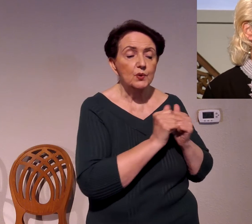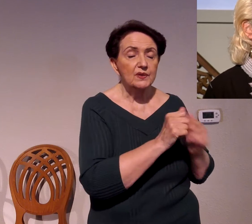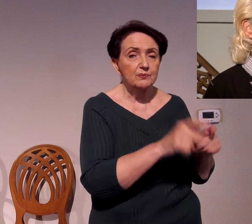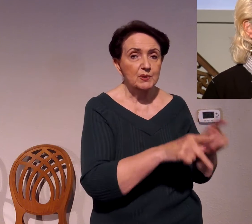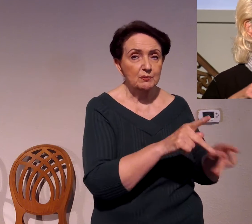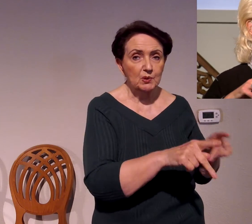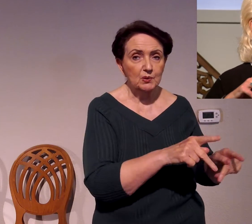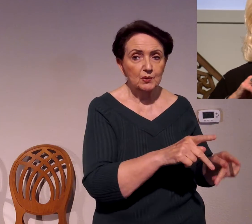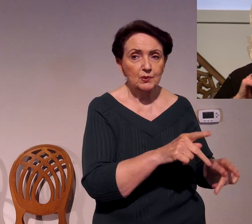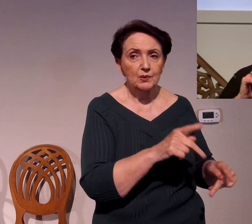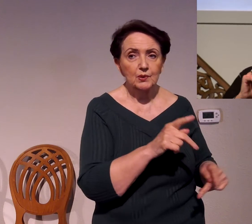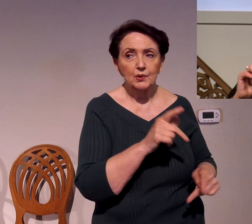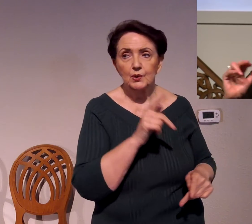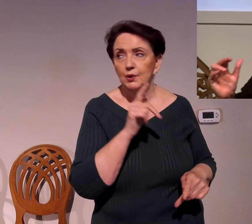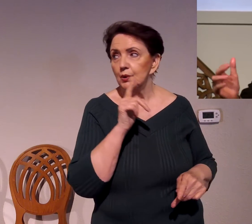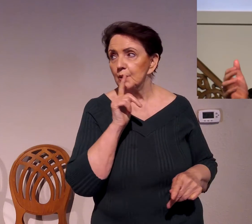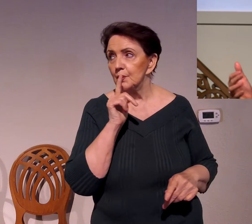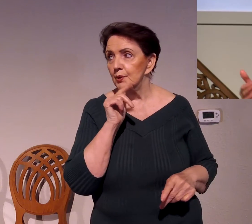who